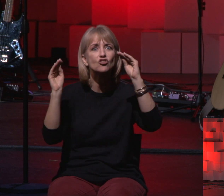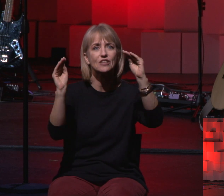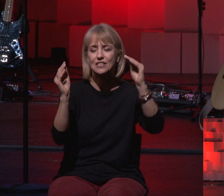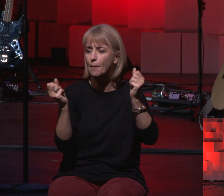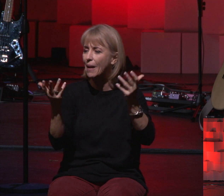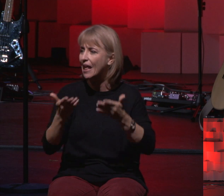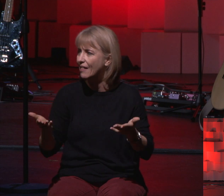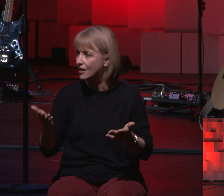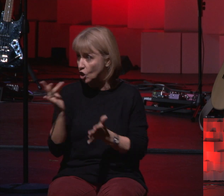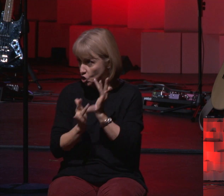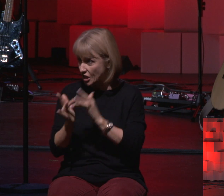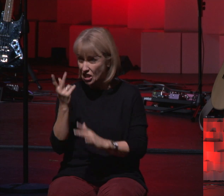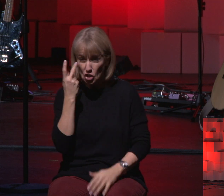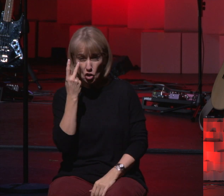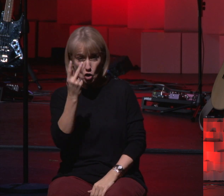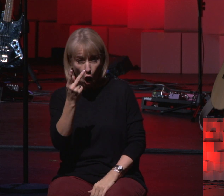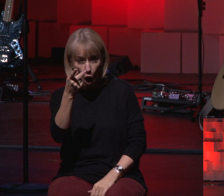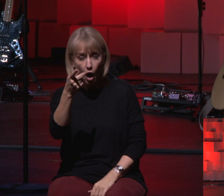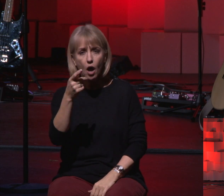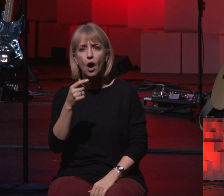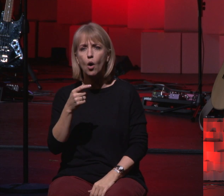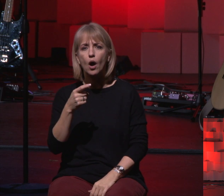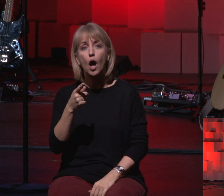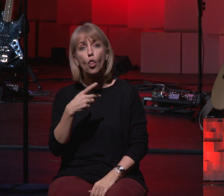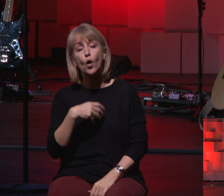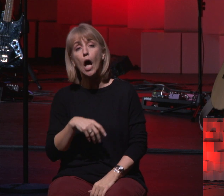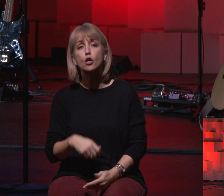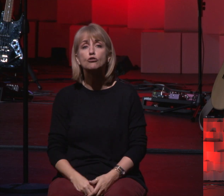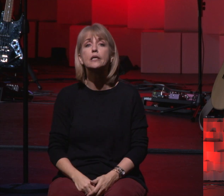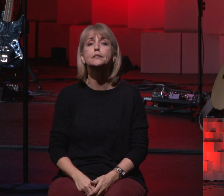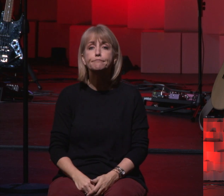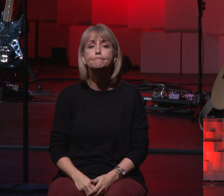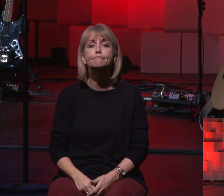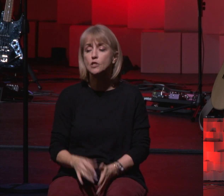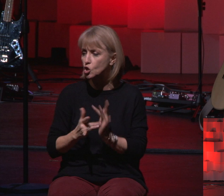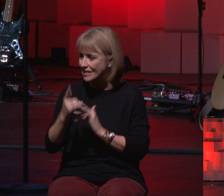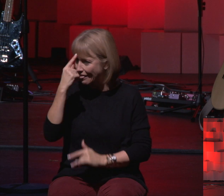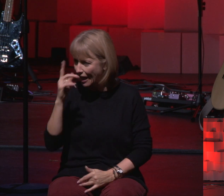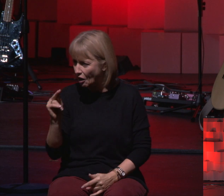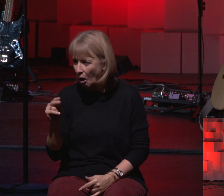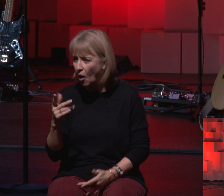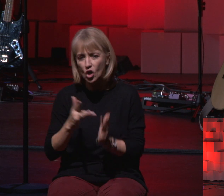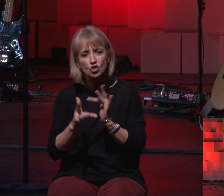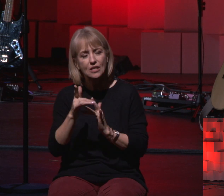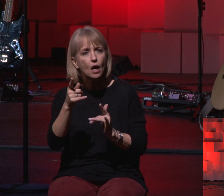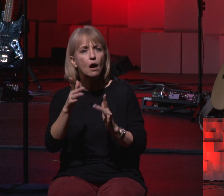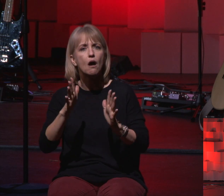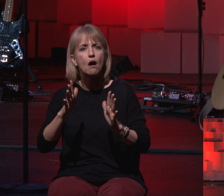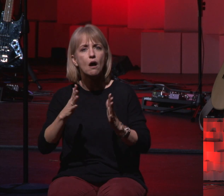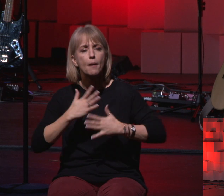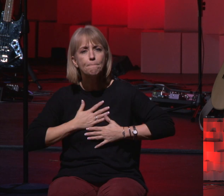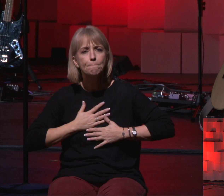when Jesus saw these people, it wasn't just he saw, oh, they're hungry or they need a place to stay. He had compassion.